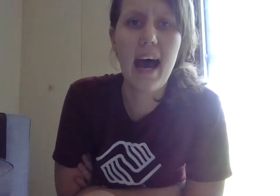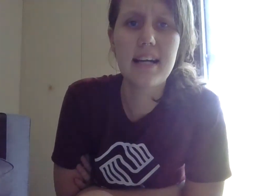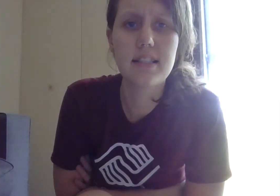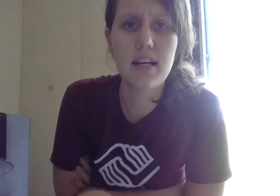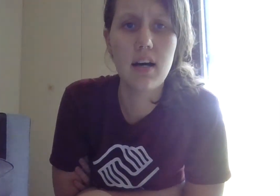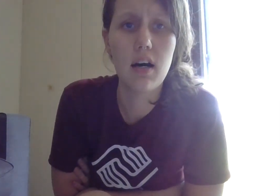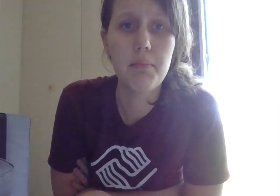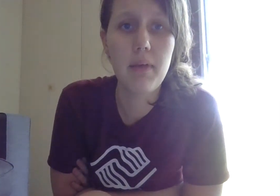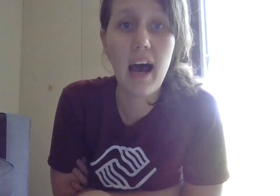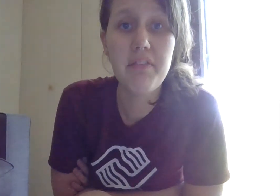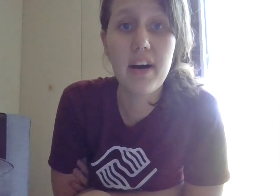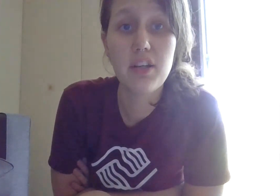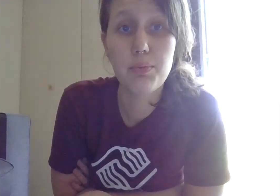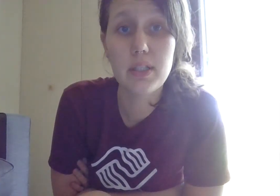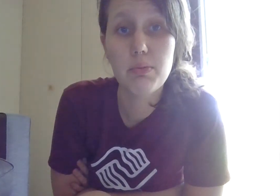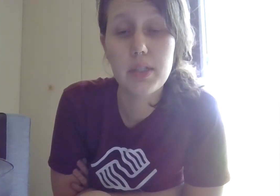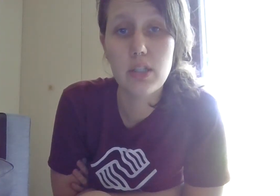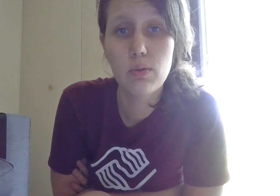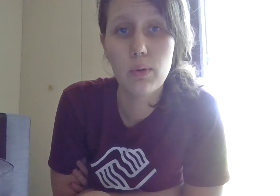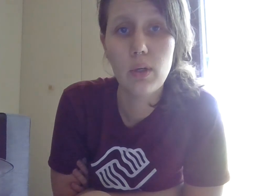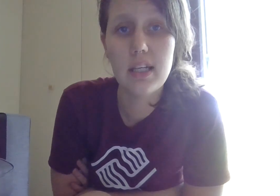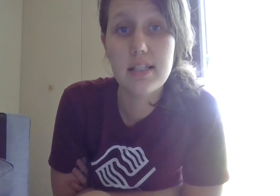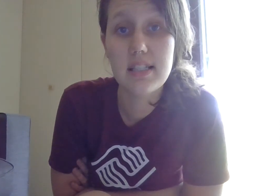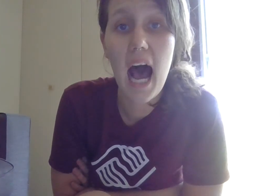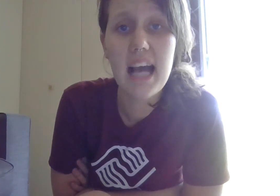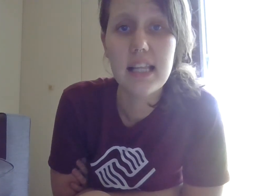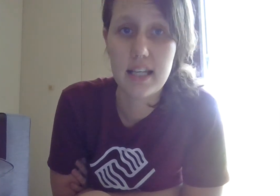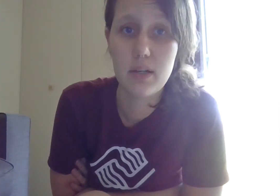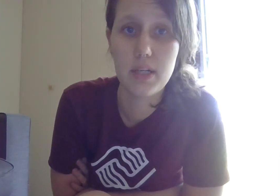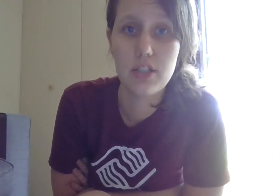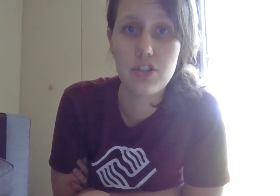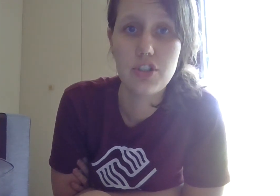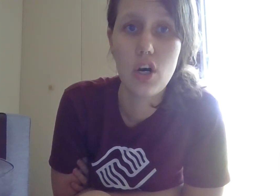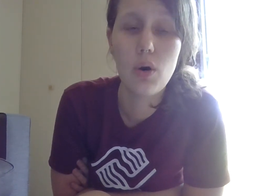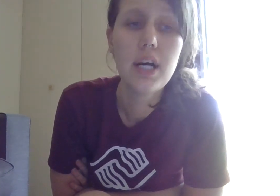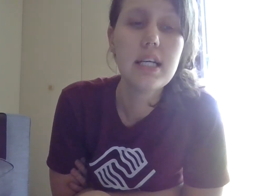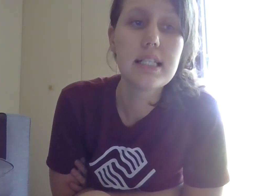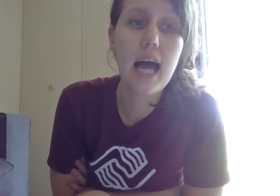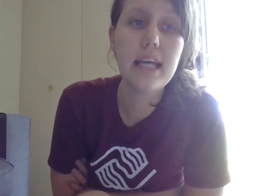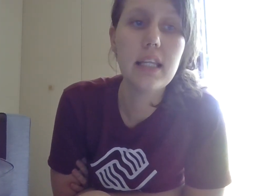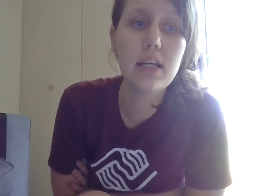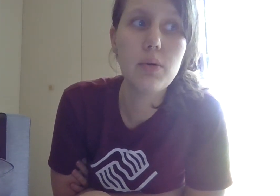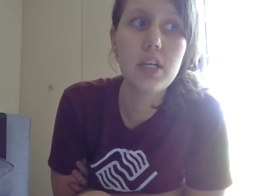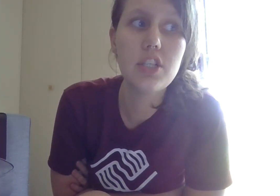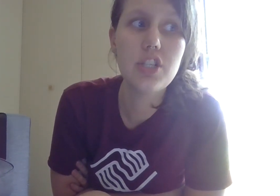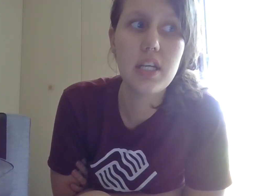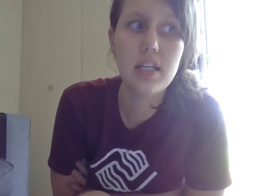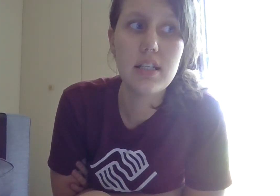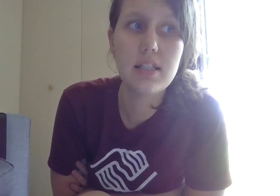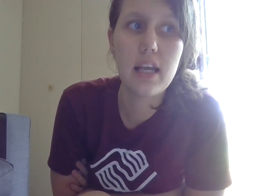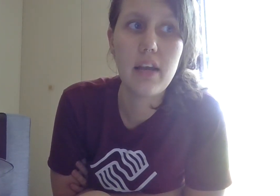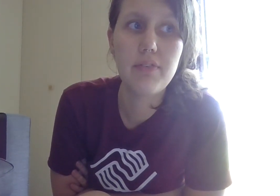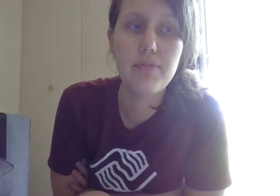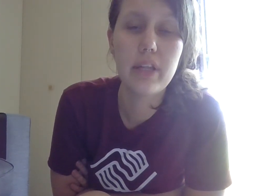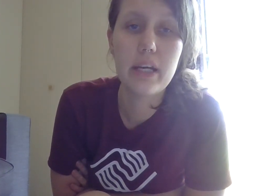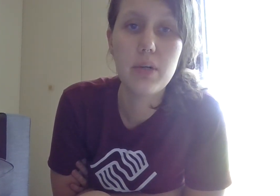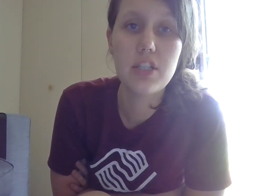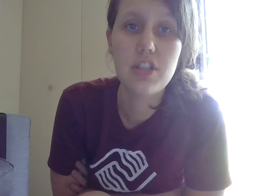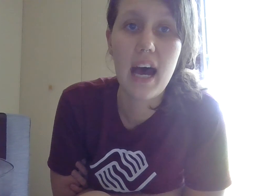that I find really cool is sign language. So sign language is a language that